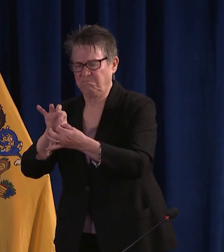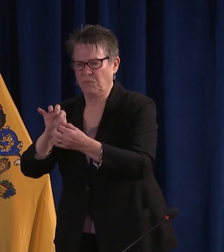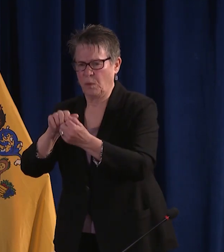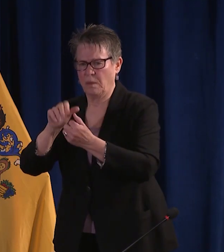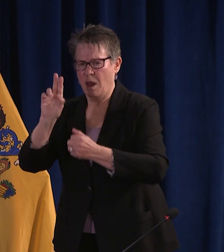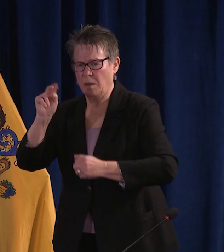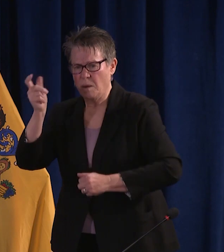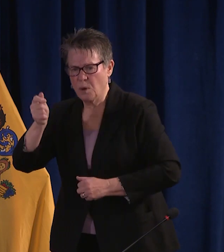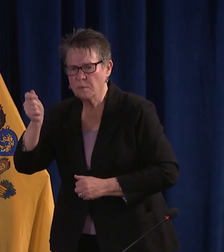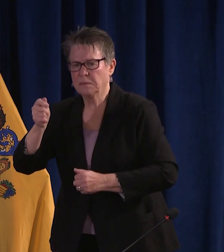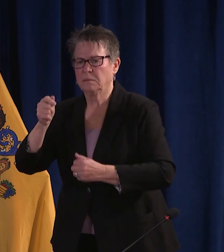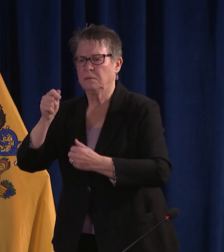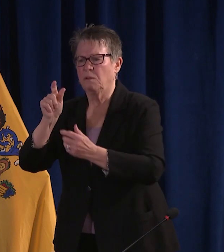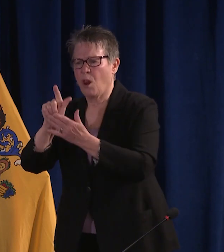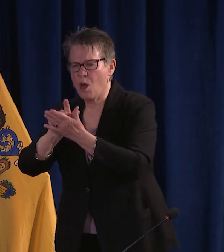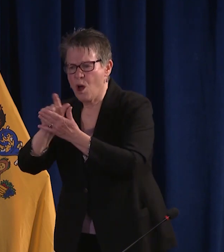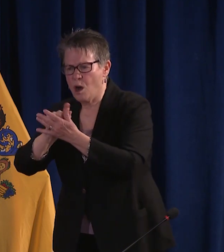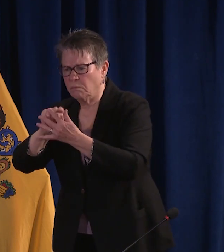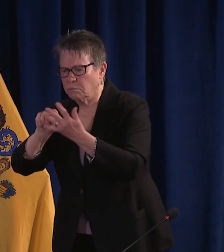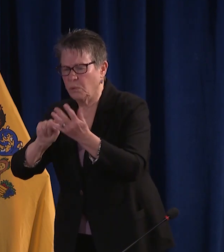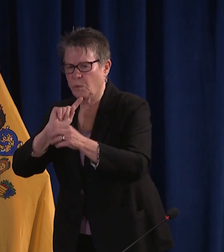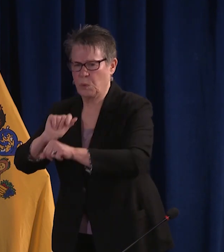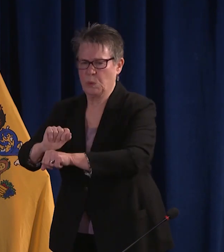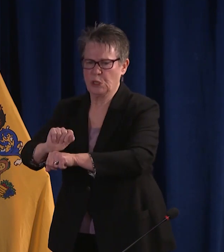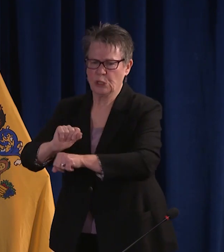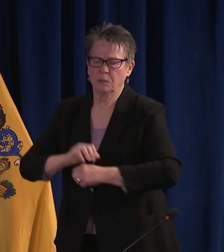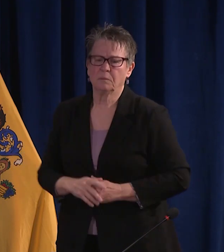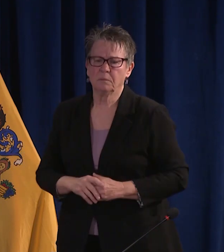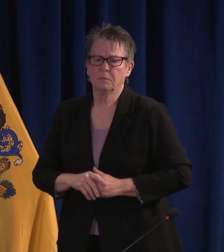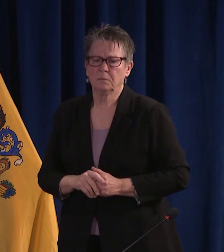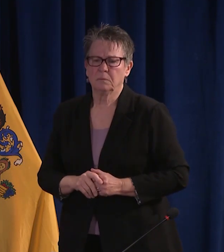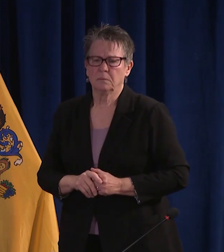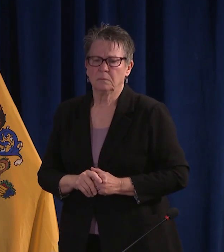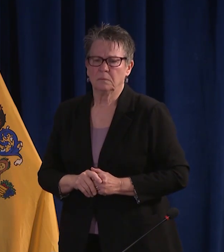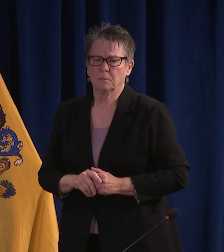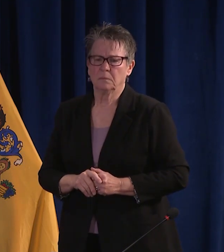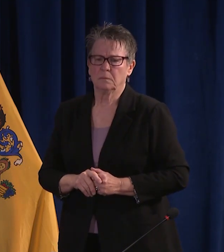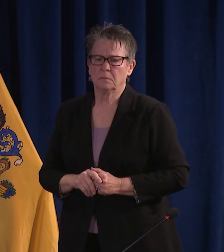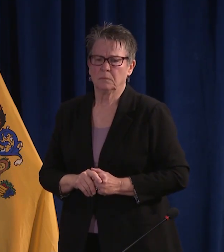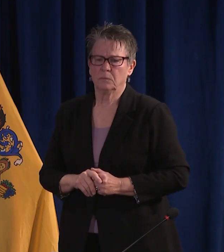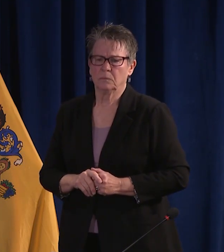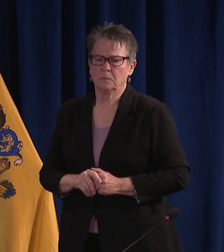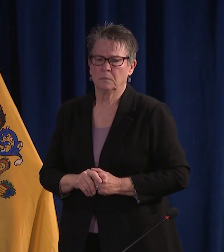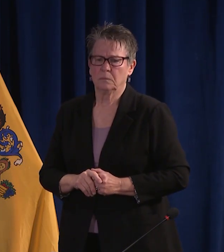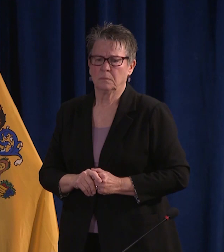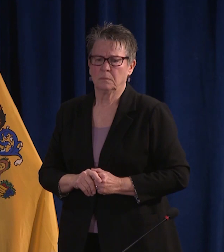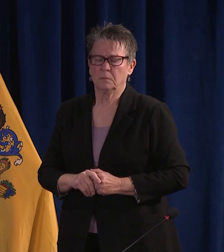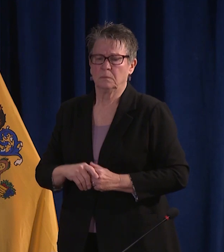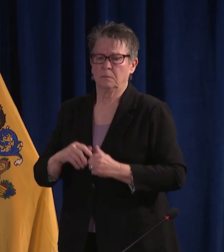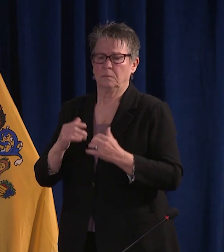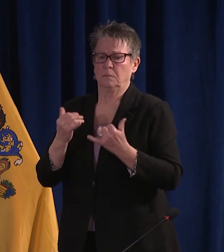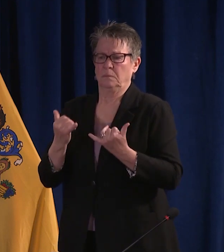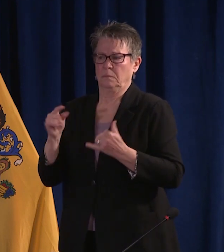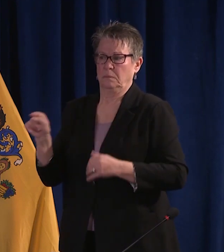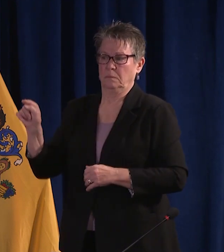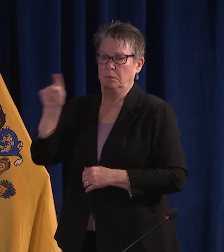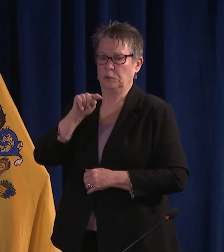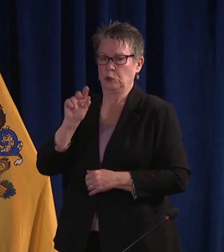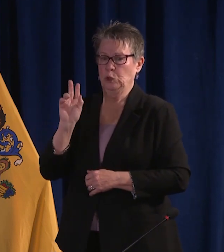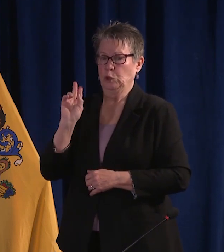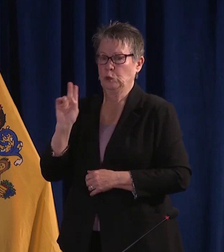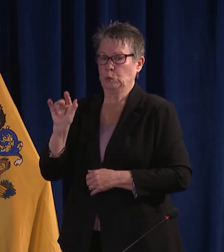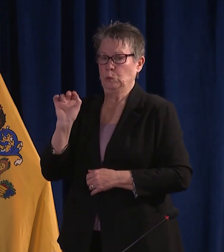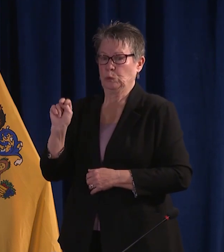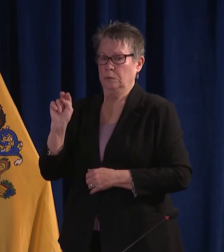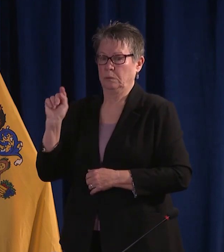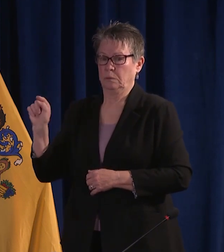union brothers and sisters impacted by this emergency, I also thank all the leaders of organized labor who are working alongside